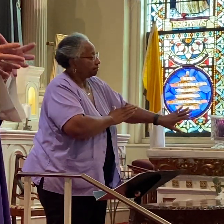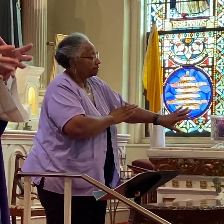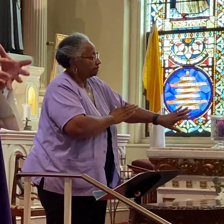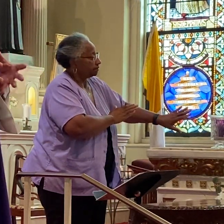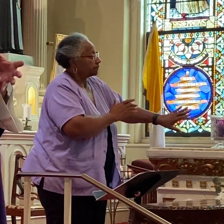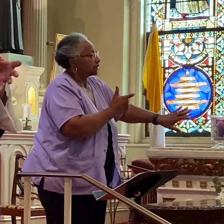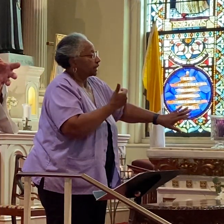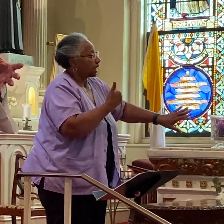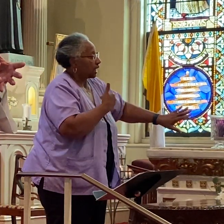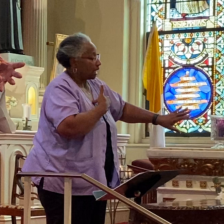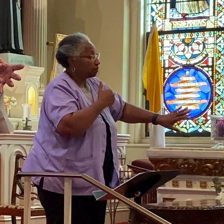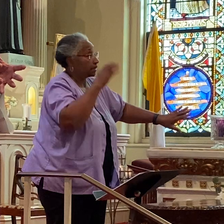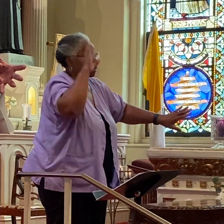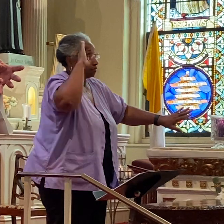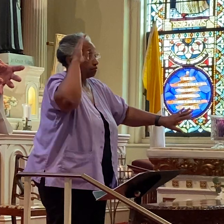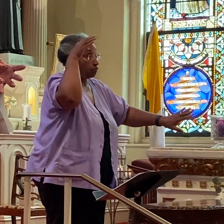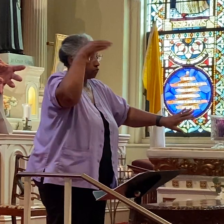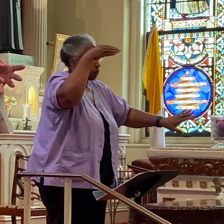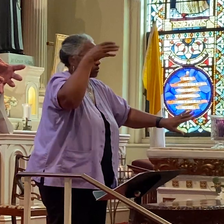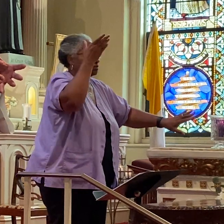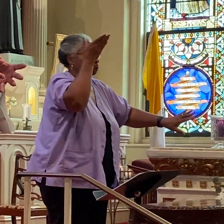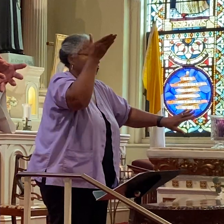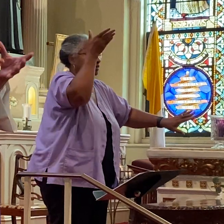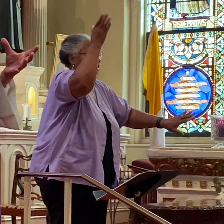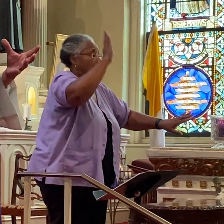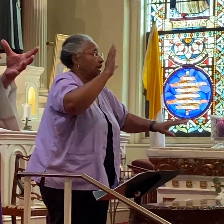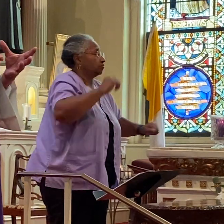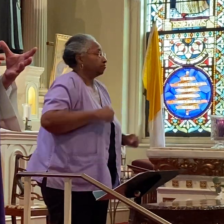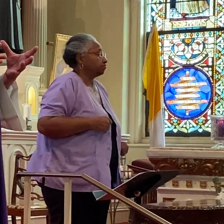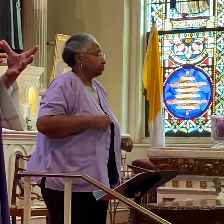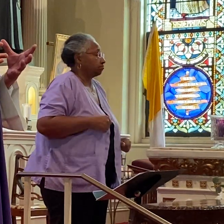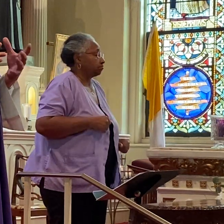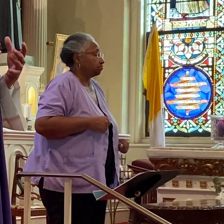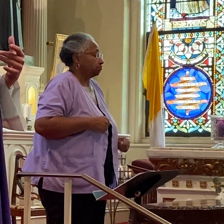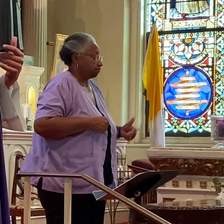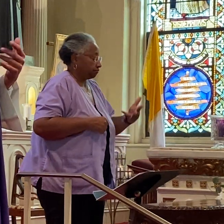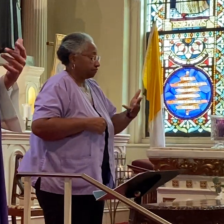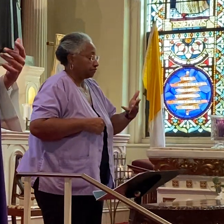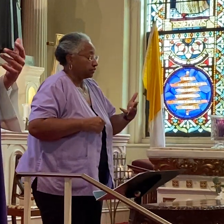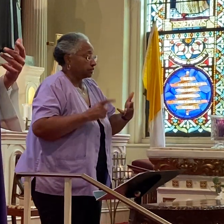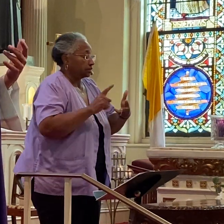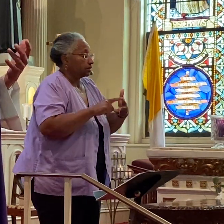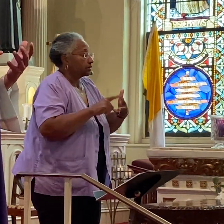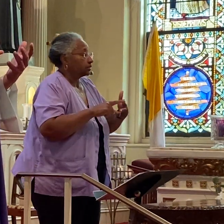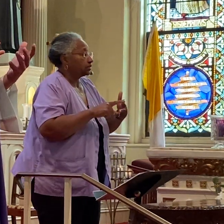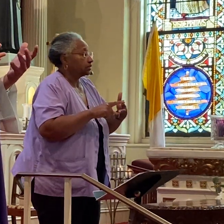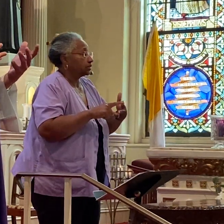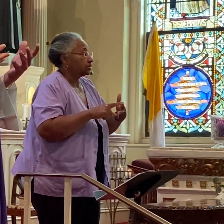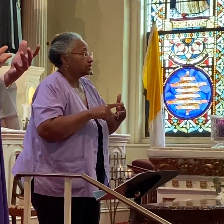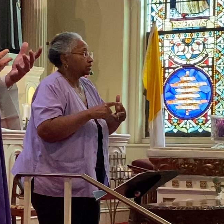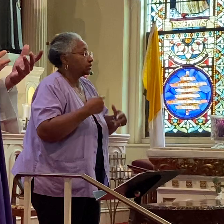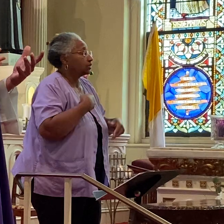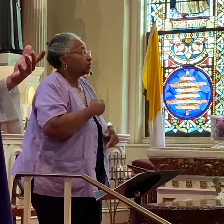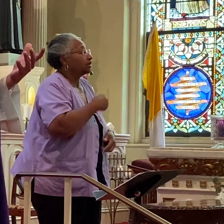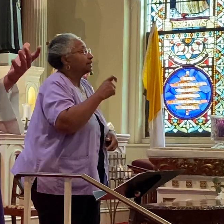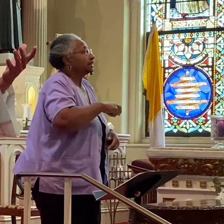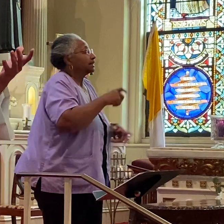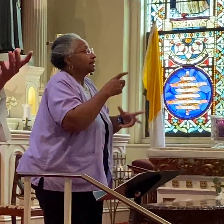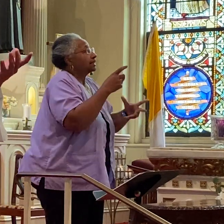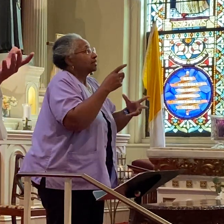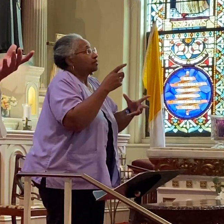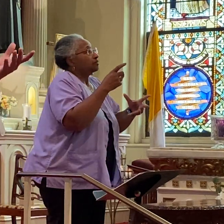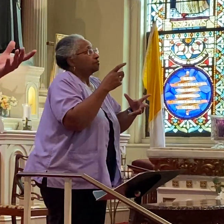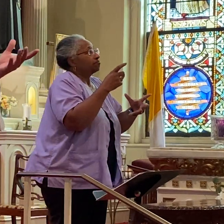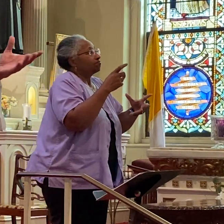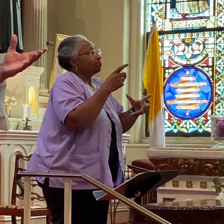time, quality time, with God. Second thing is that we need to get used to extreme temperatures. And I'm not talking